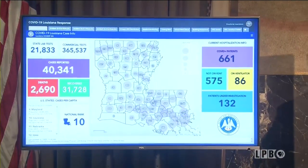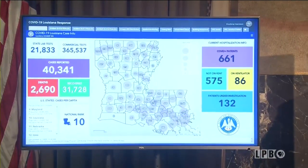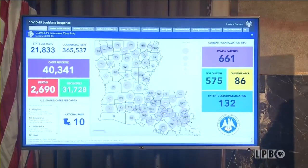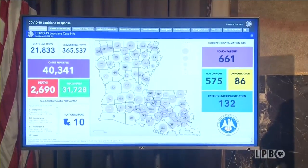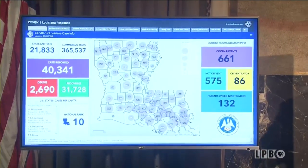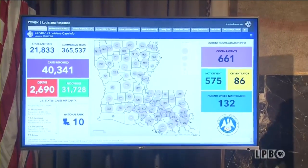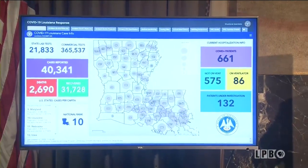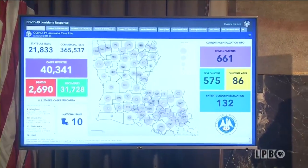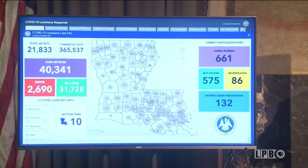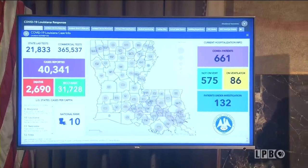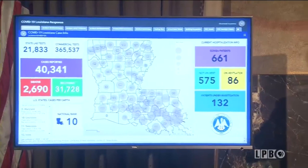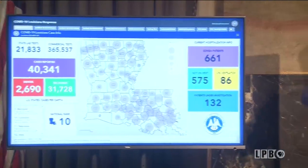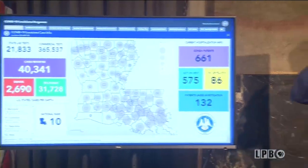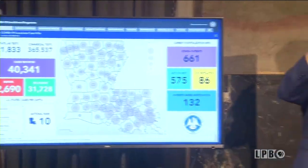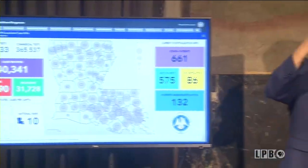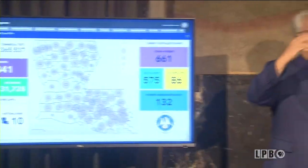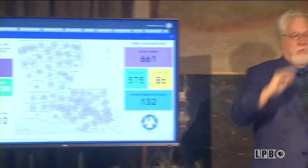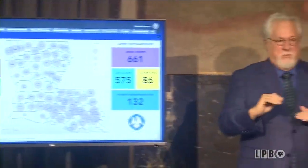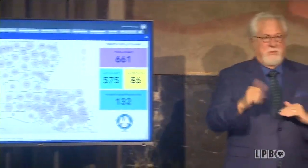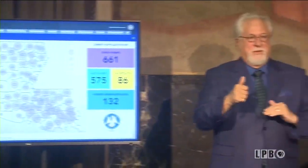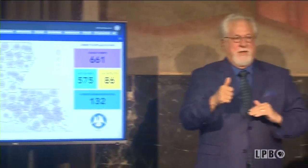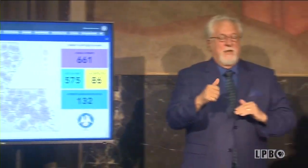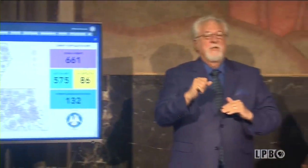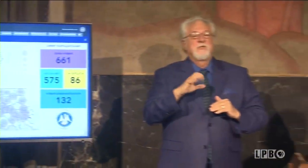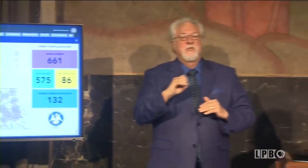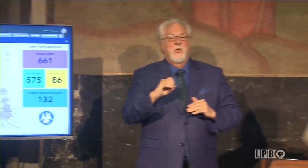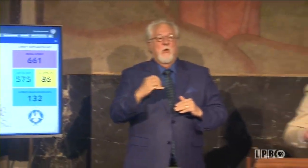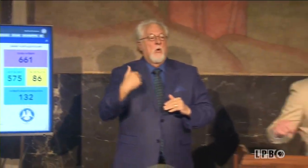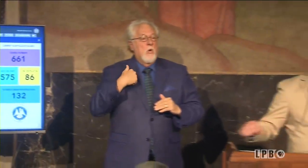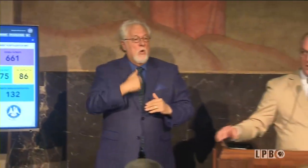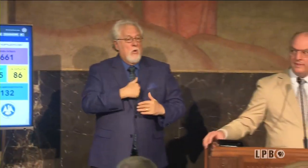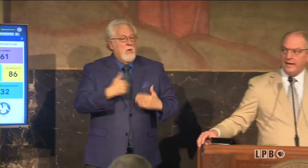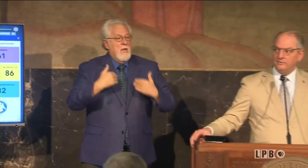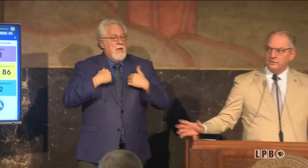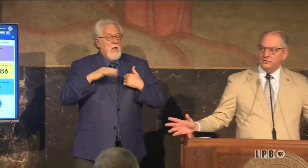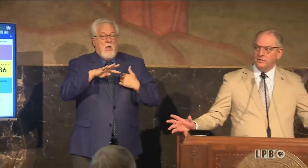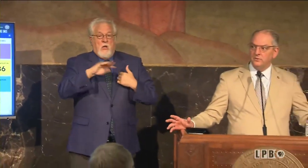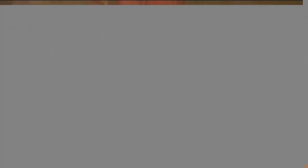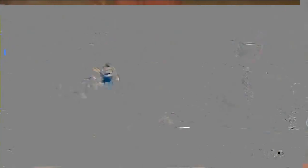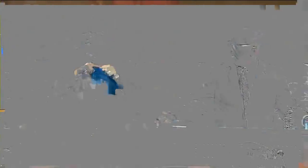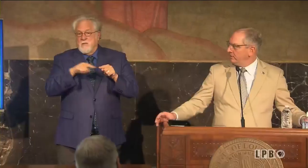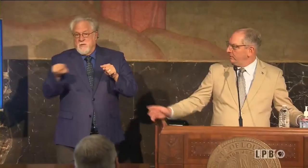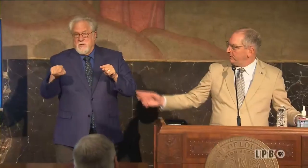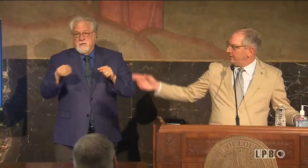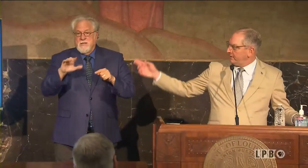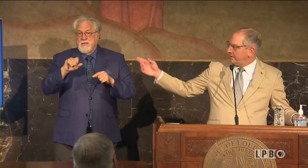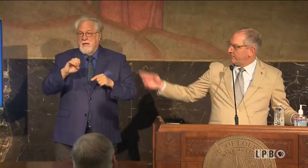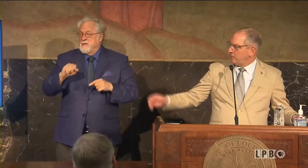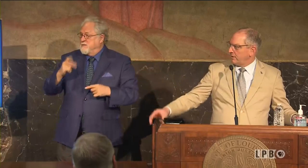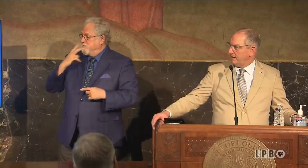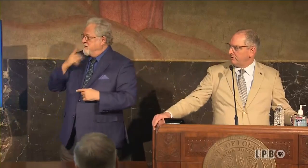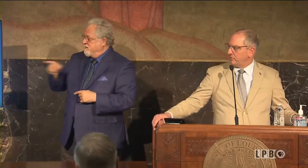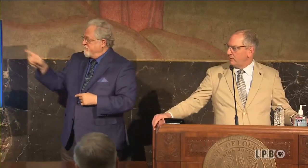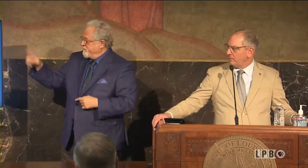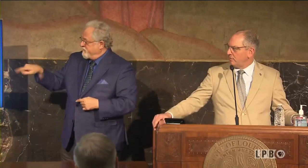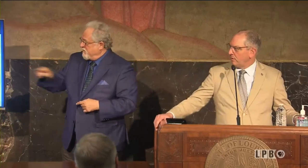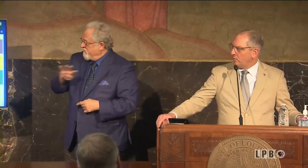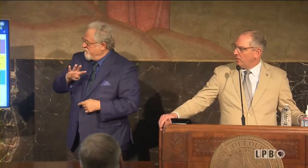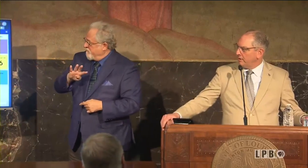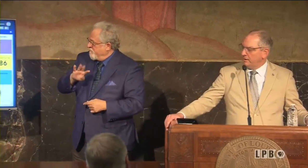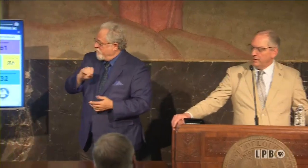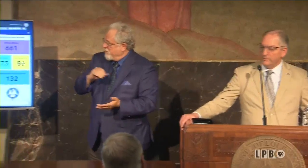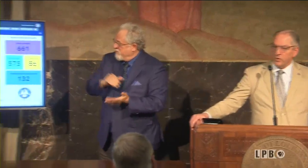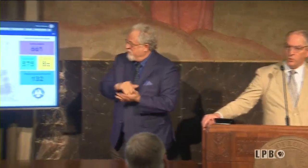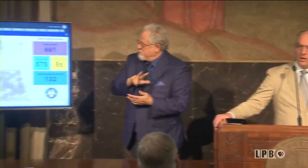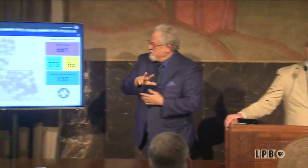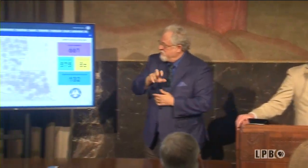2 to number 10. So I just told you we have 40,000 or so total. You see it there,